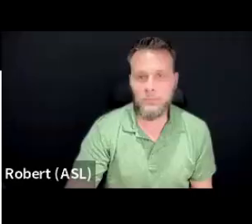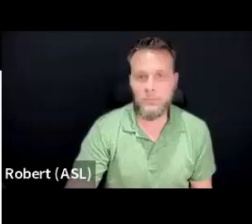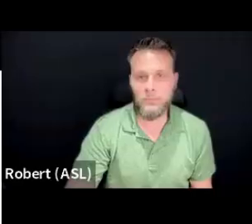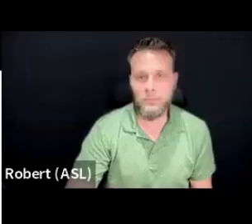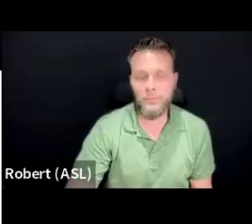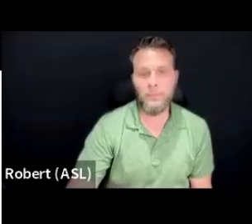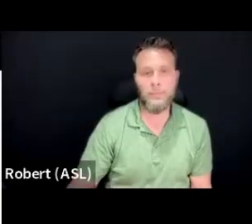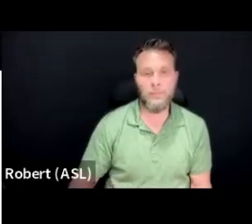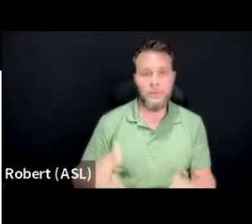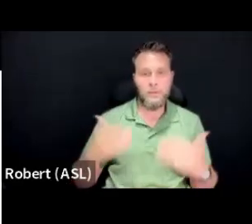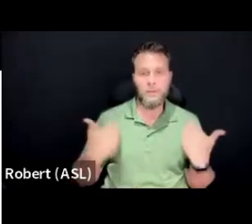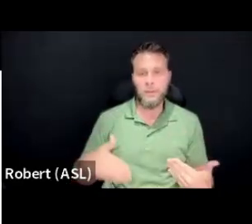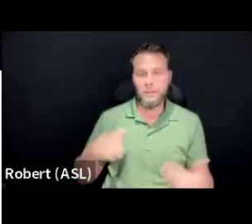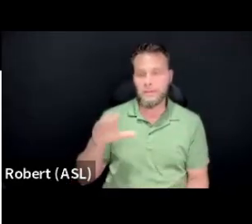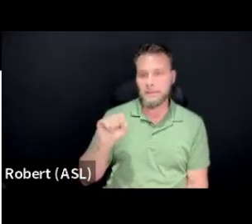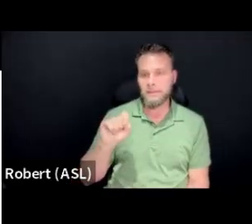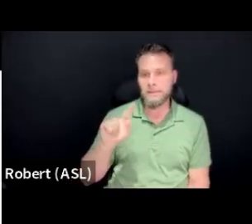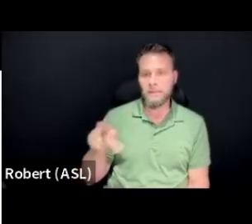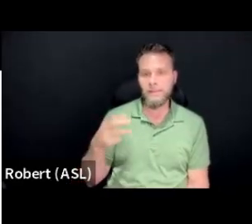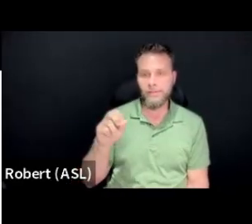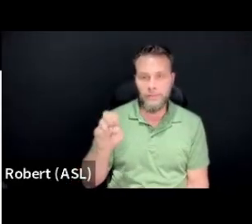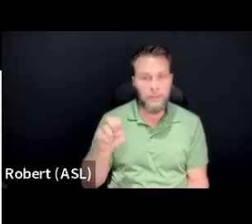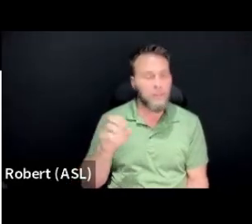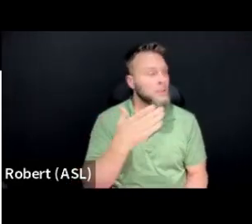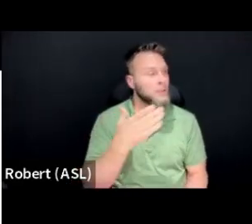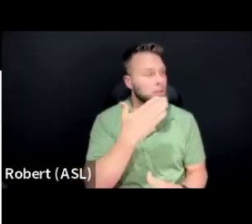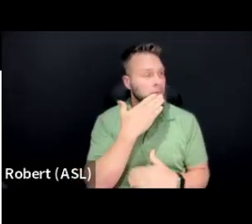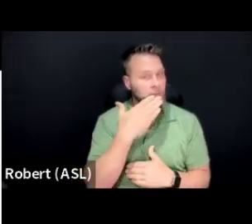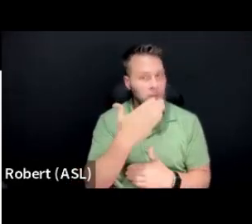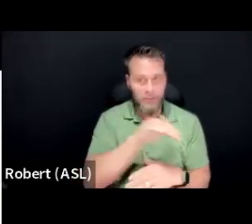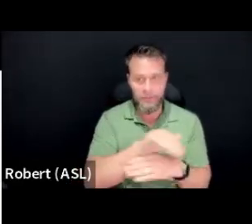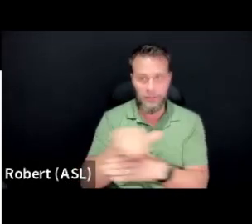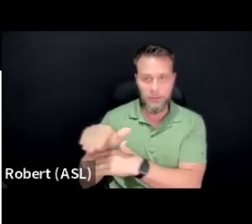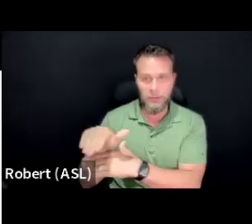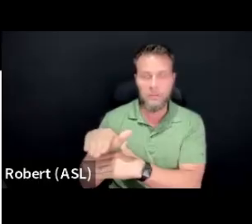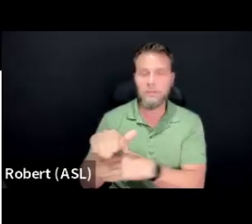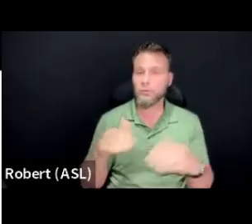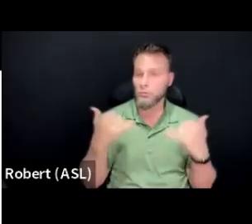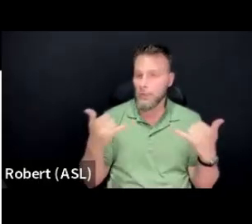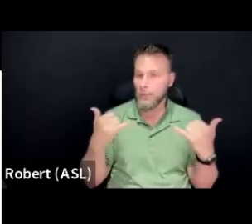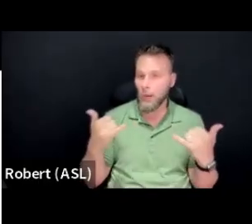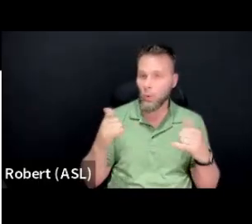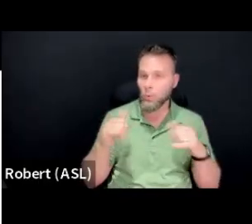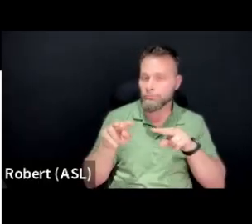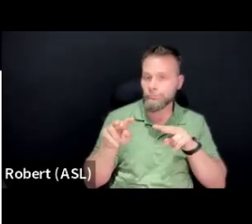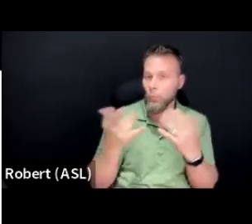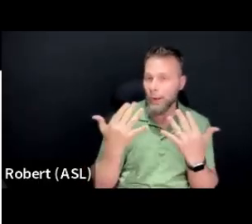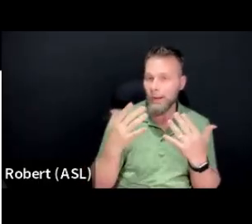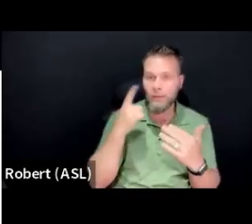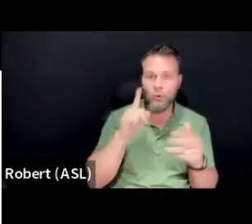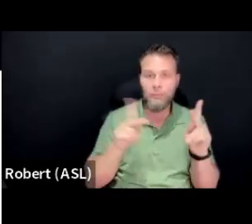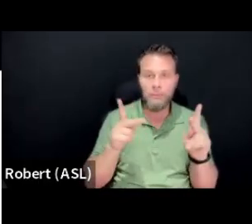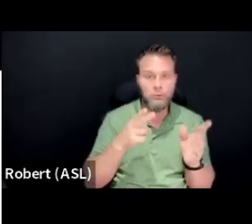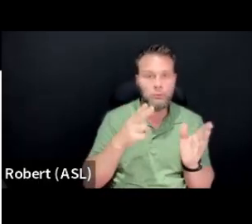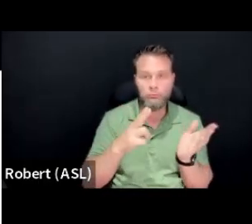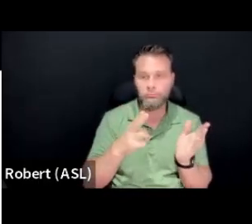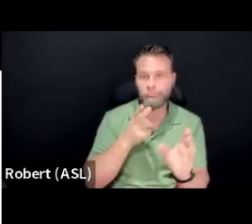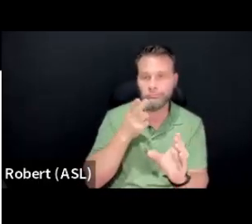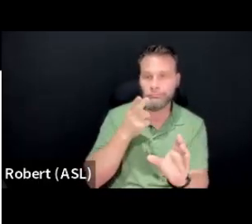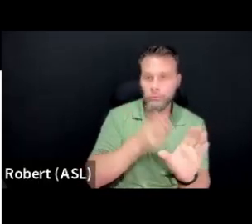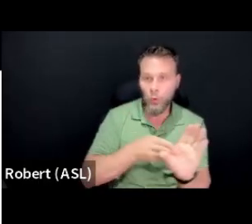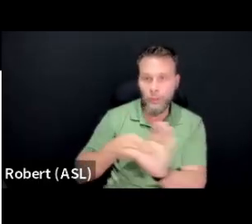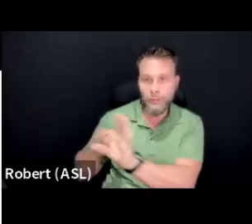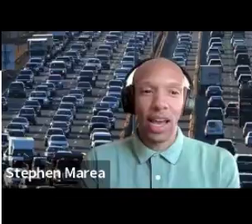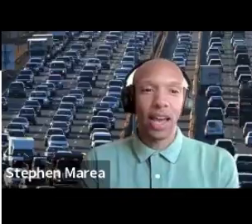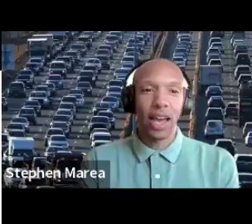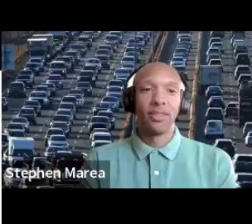This is Stephen speaking. Good evening, everyone. As we wait on people to get settled, please drop the name of your